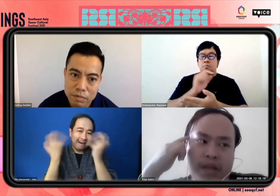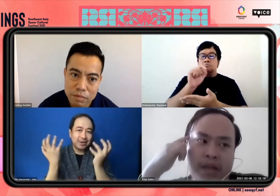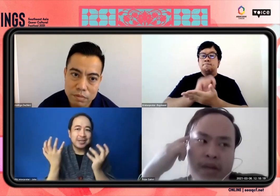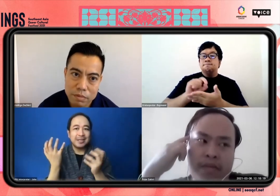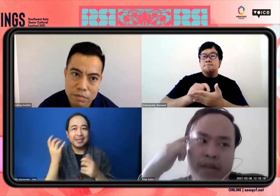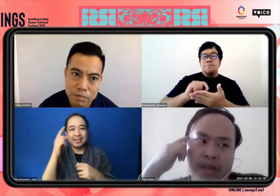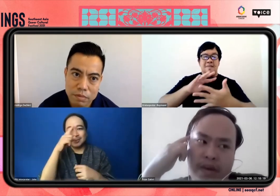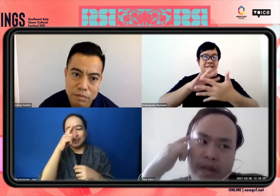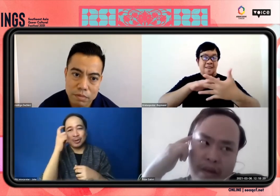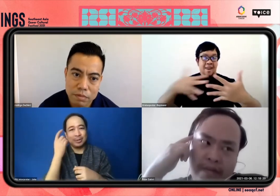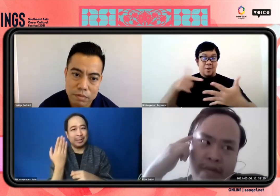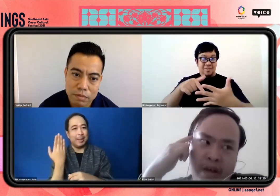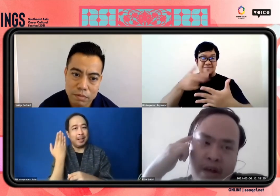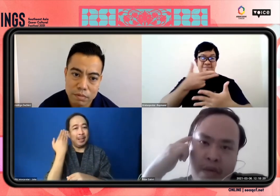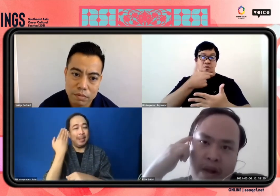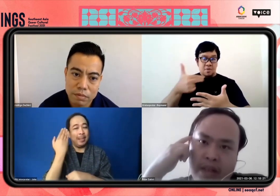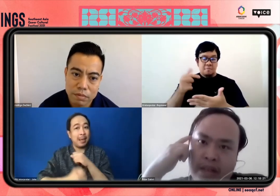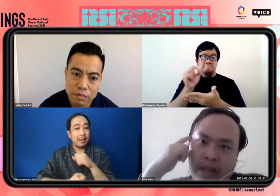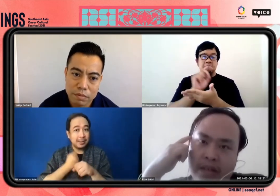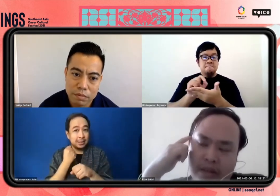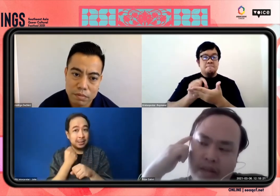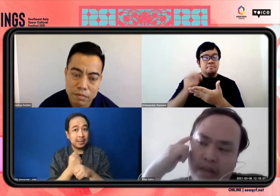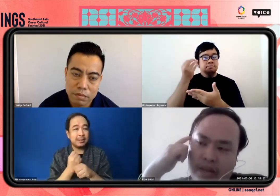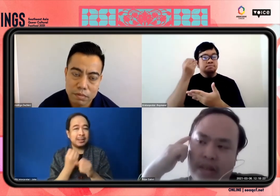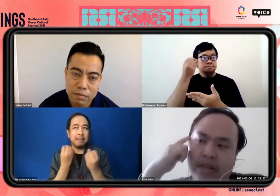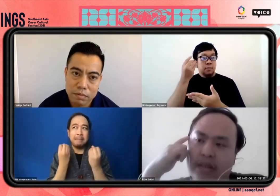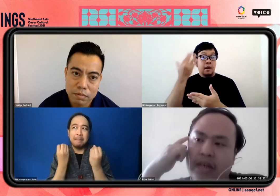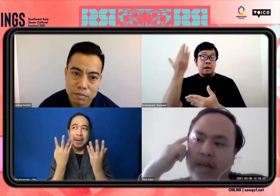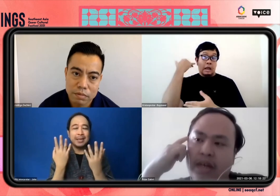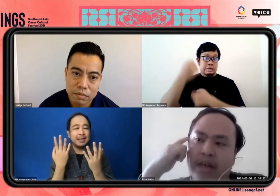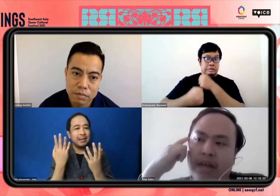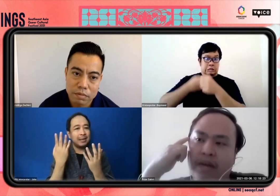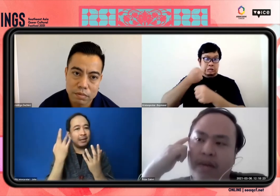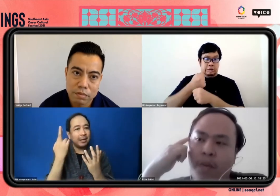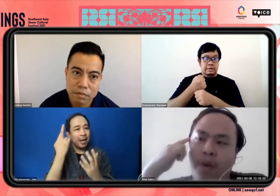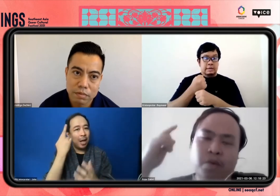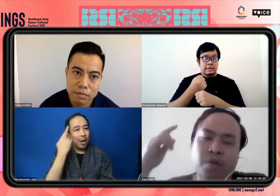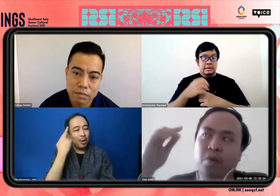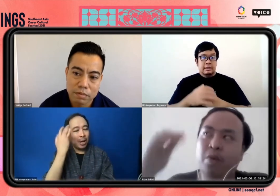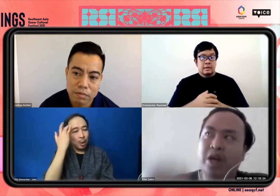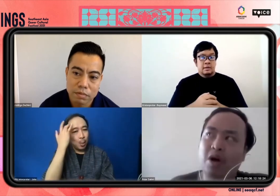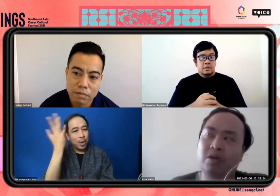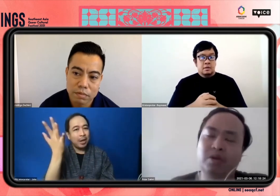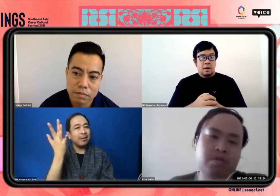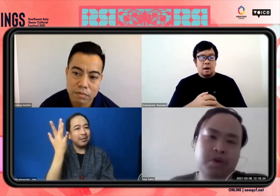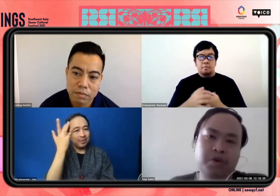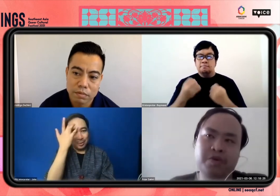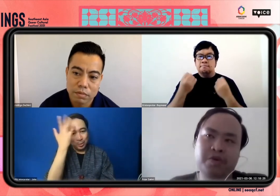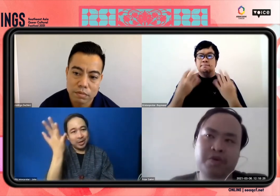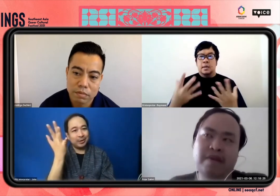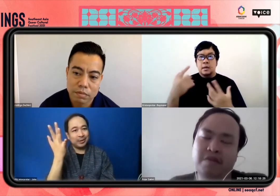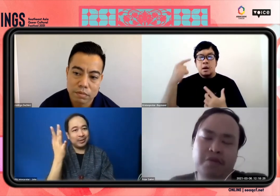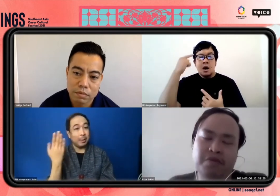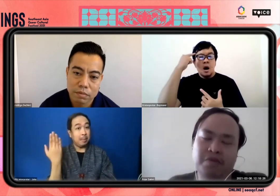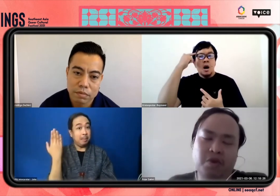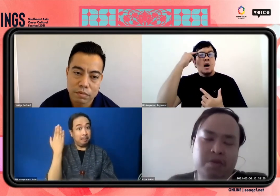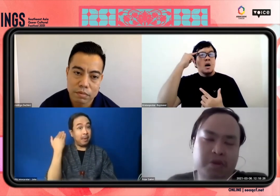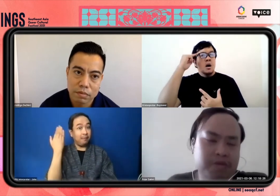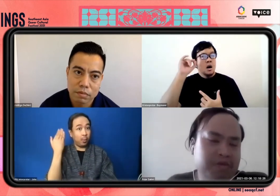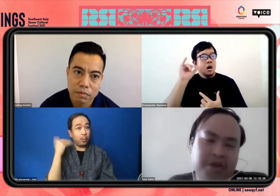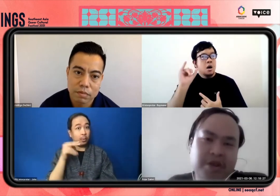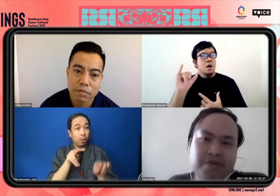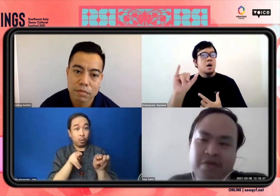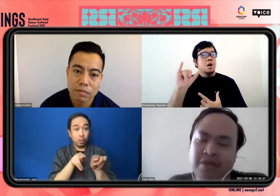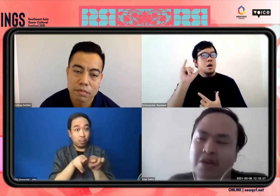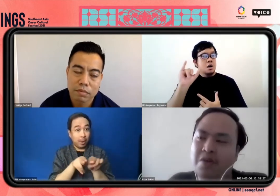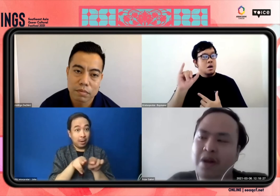been a series of realizations, in a sense that what we call normal was never normal,